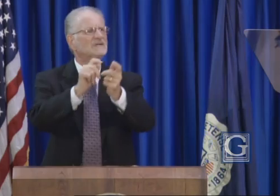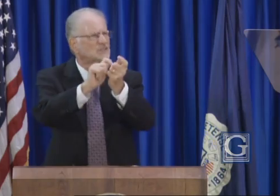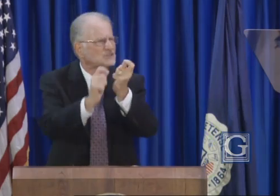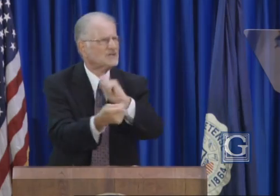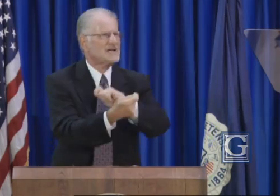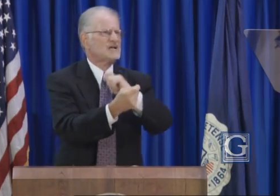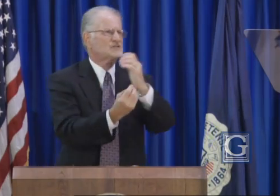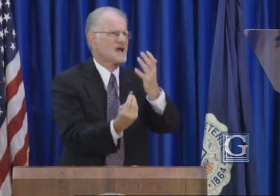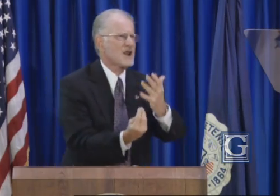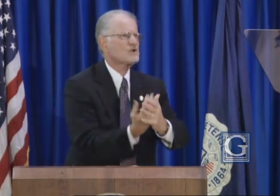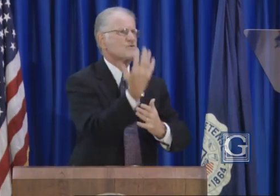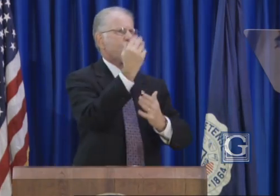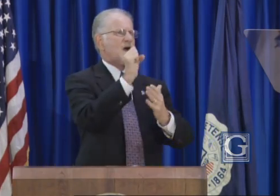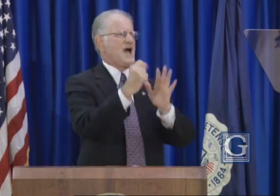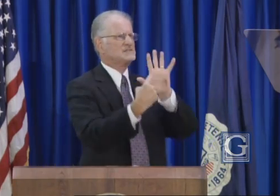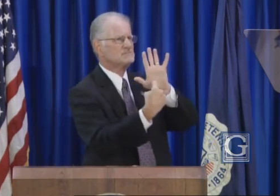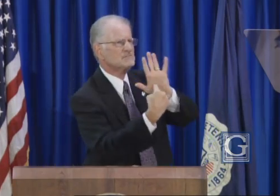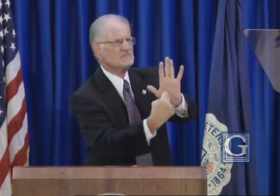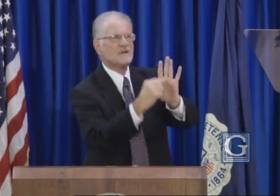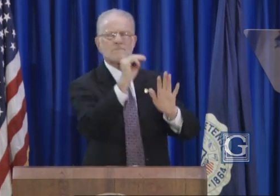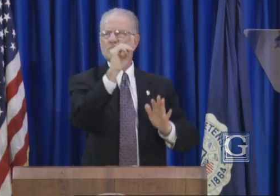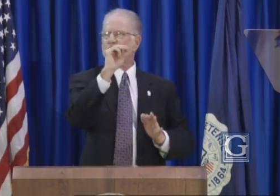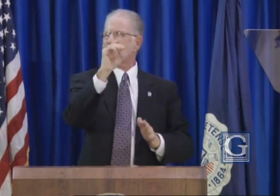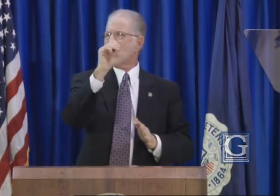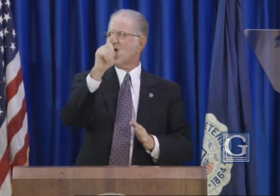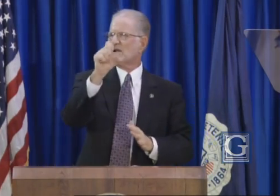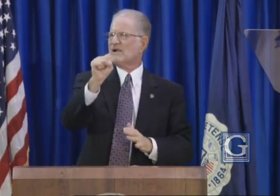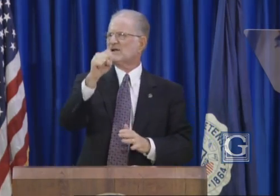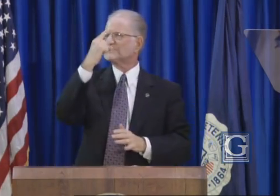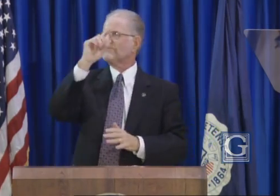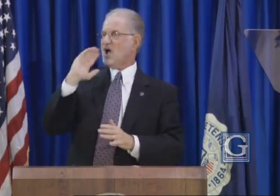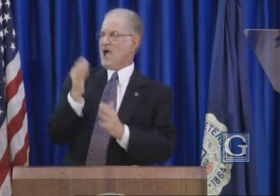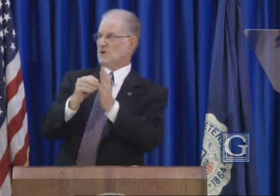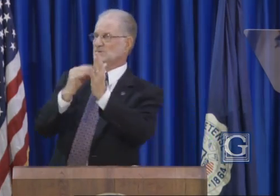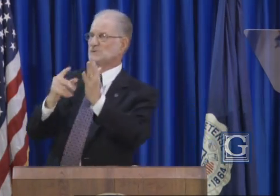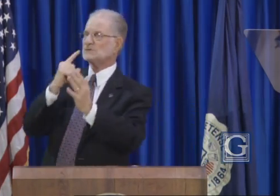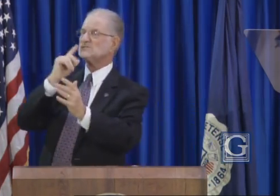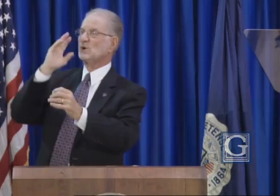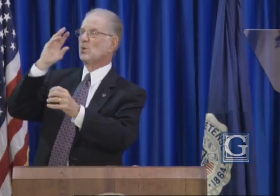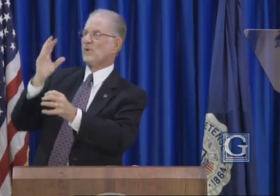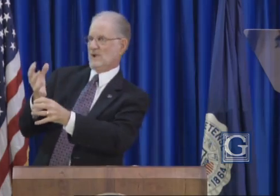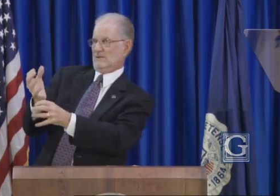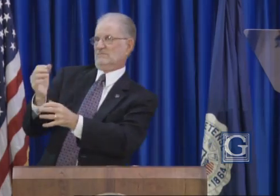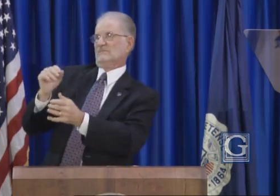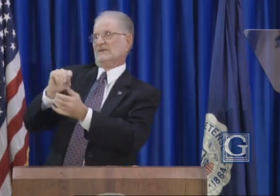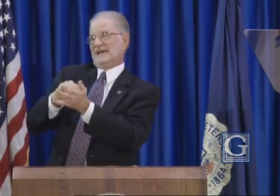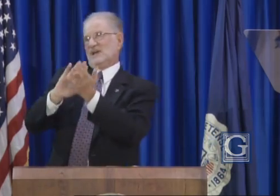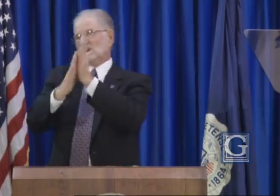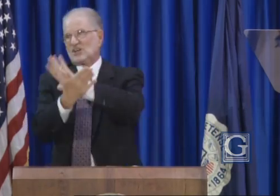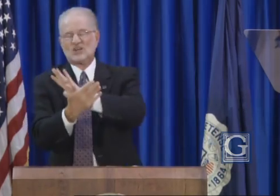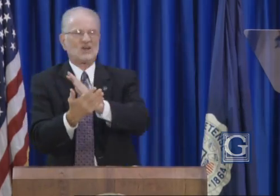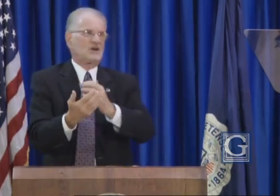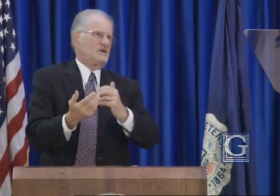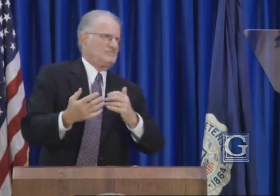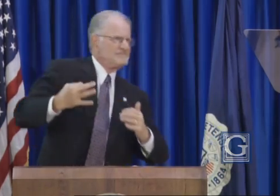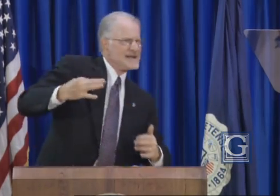themselves. We change and grow as models for our students, who will in